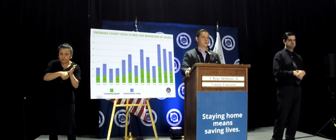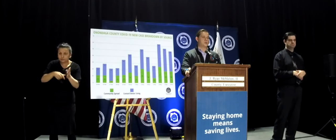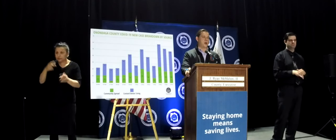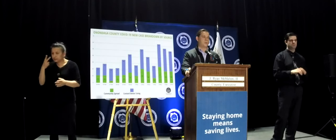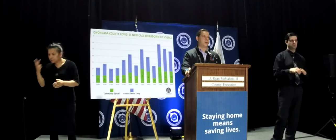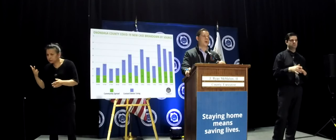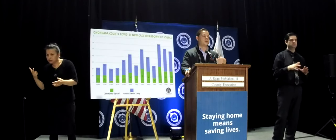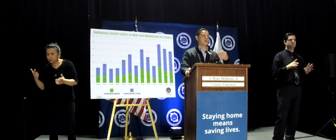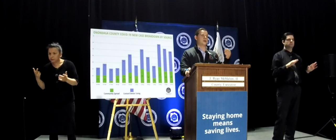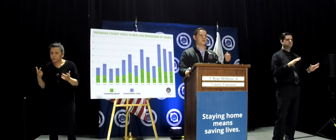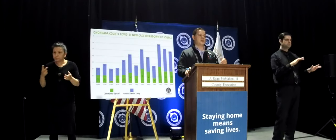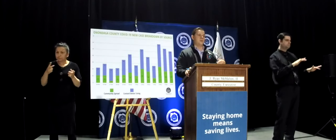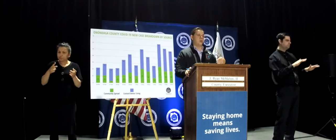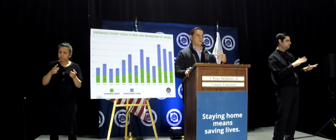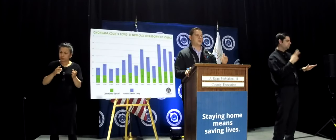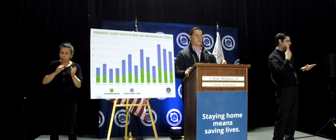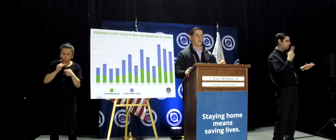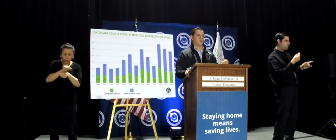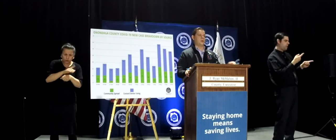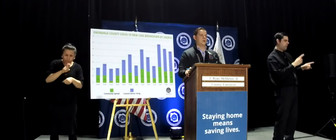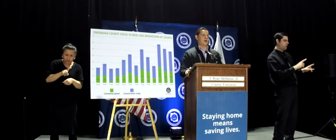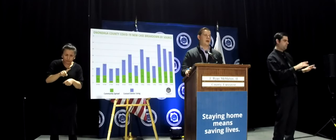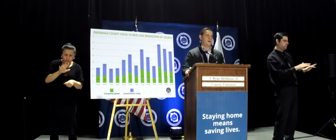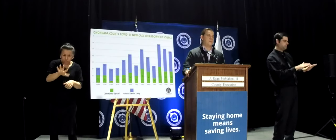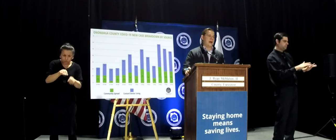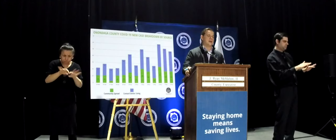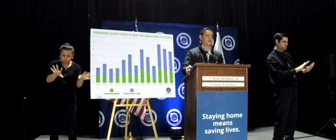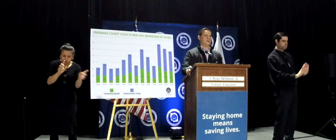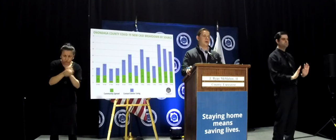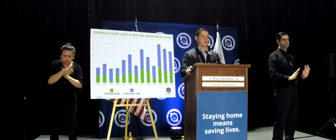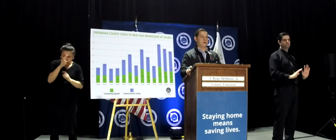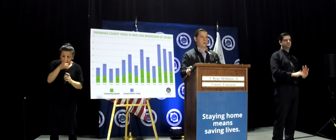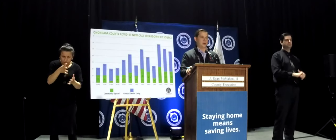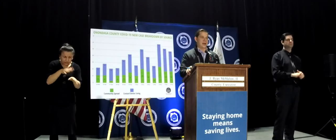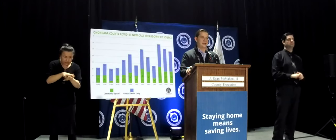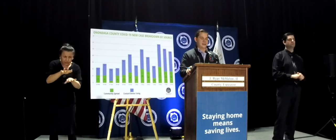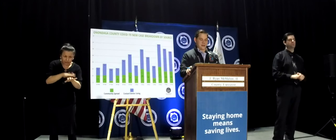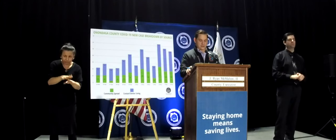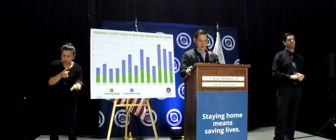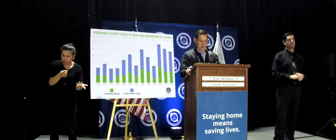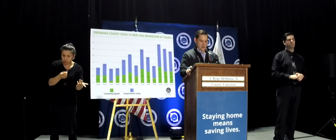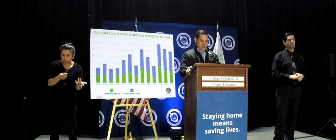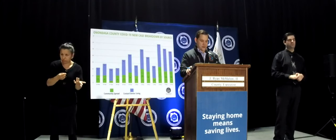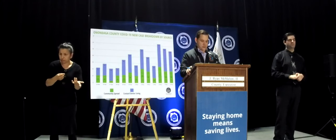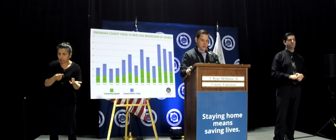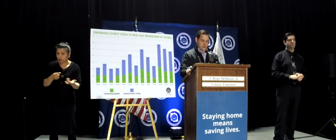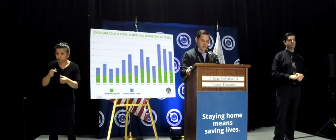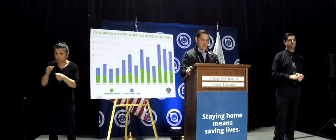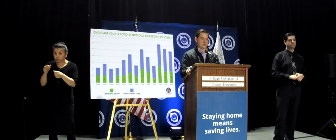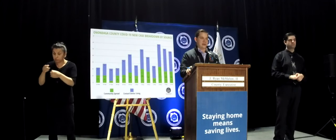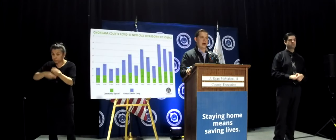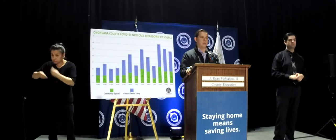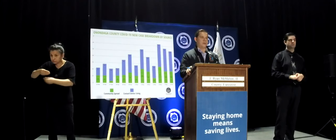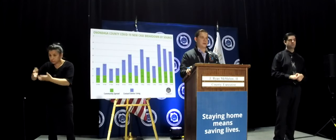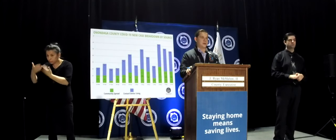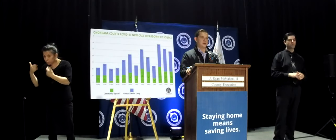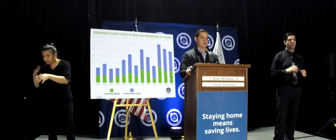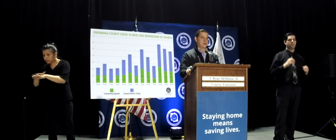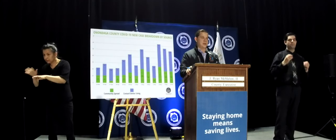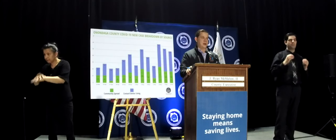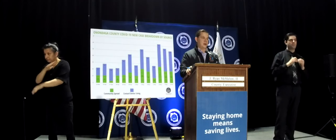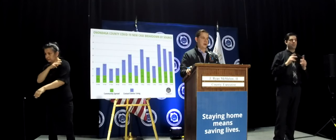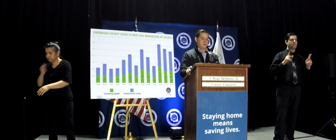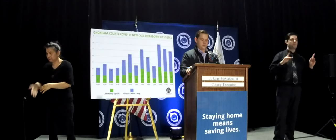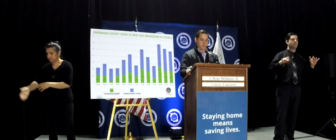regulation's loosened up, because you get more people back into flow. You get more contact. So that's actually helpful to